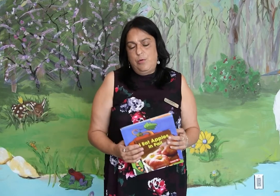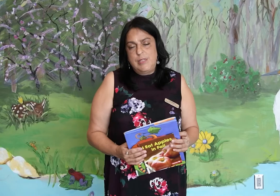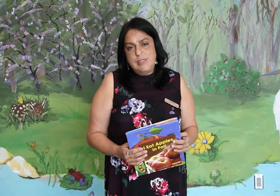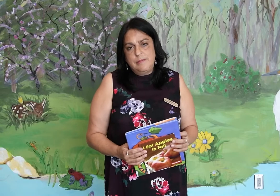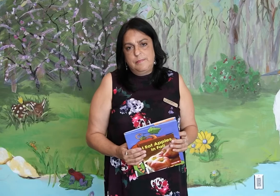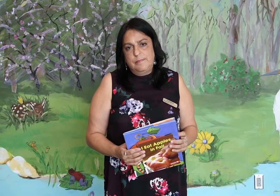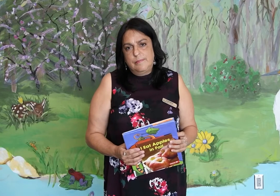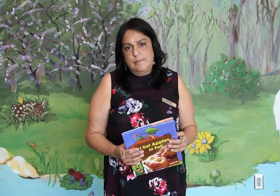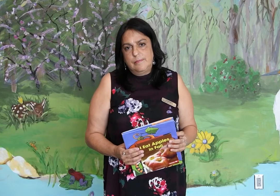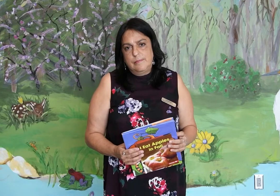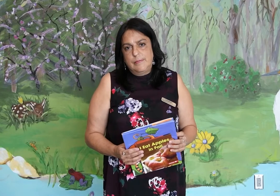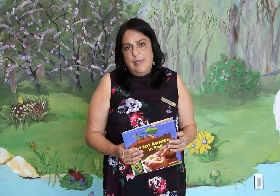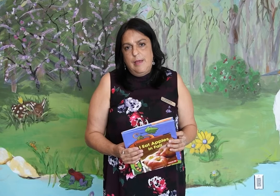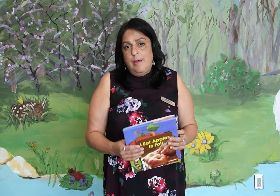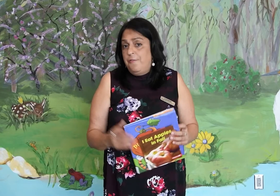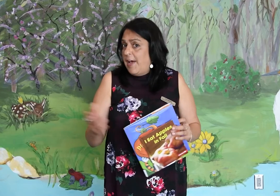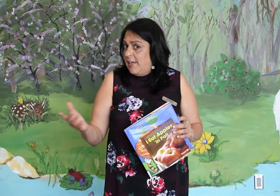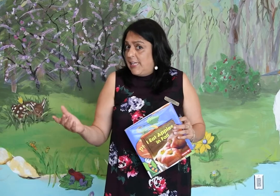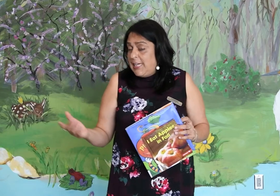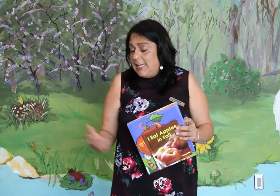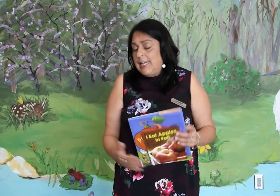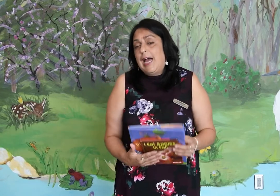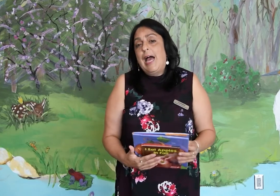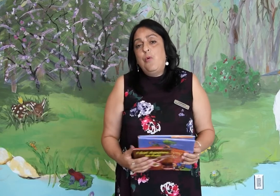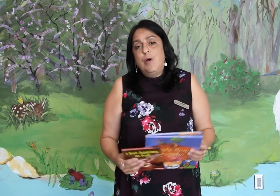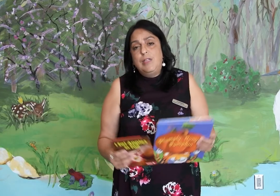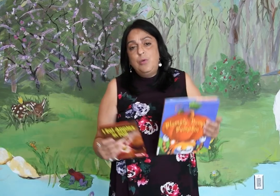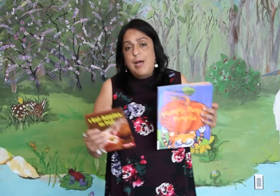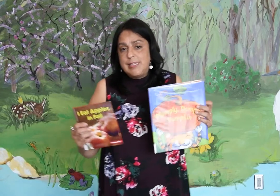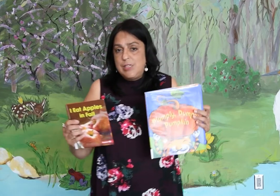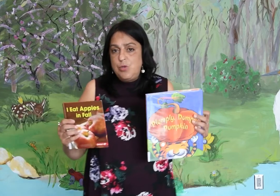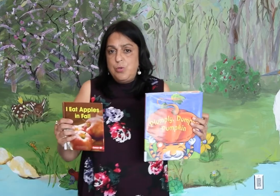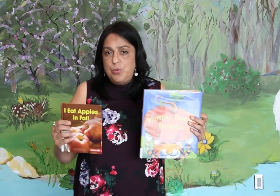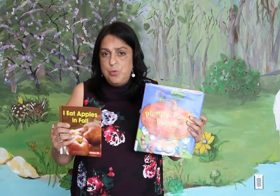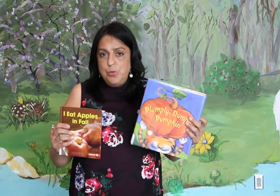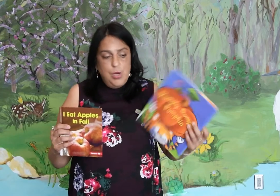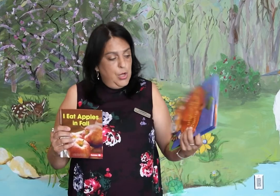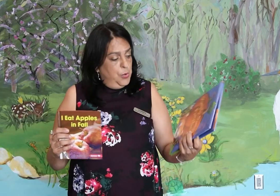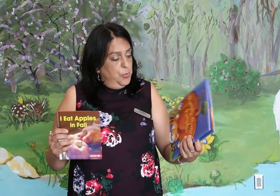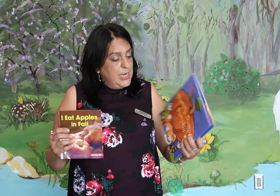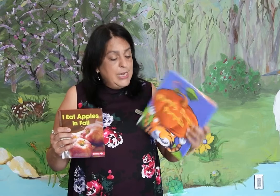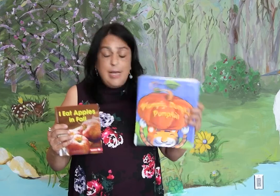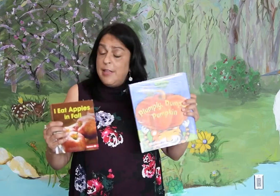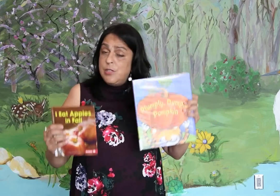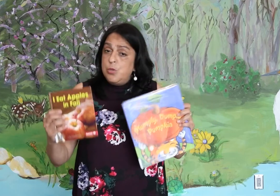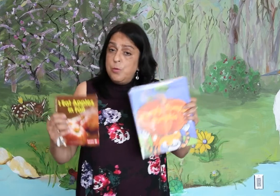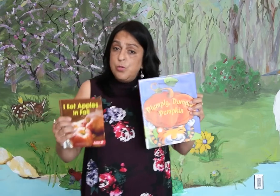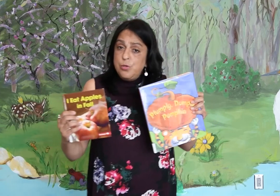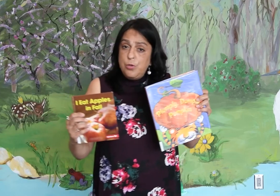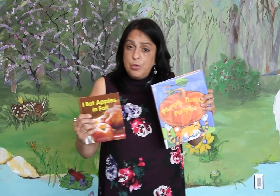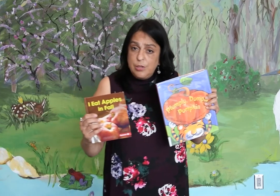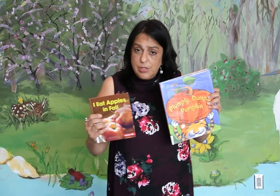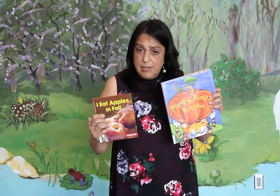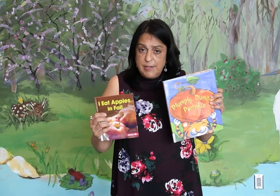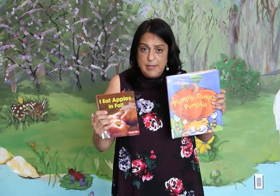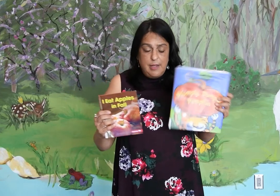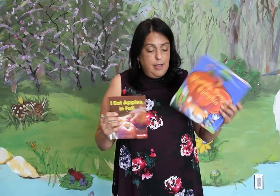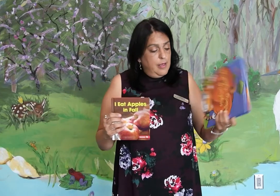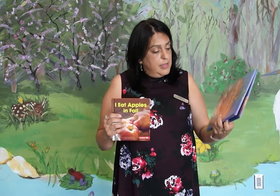ones. Finally, I want to ask you to read these two books to your children. This one